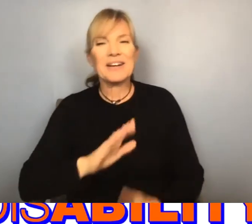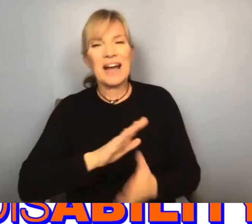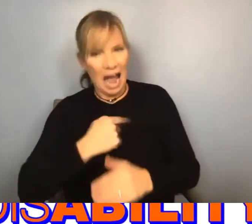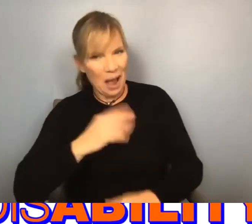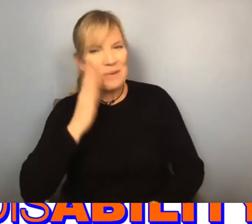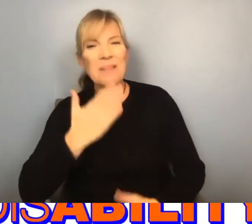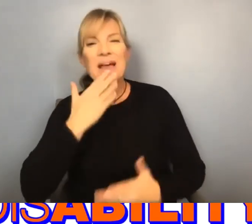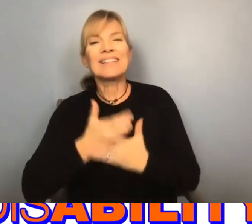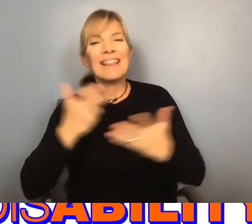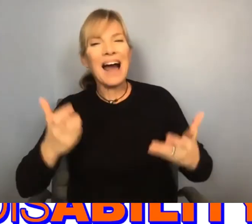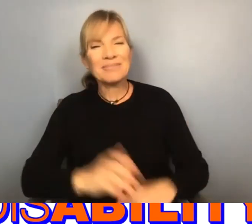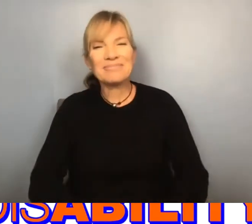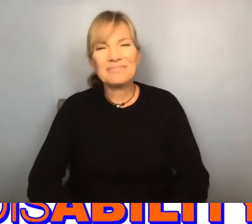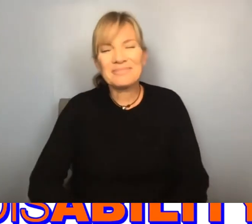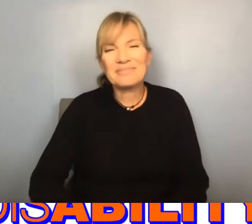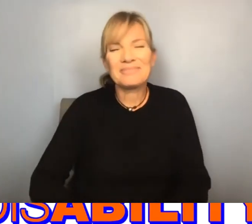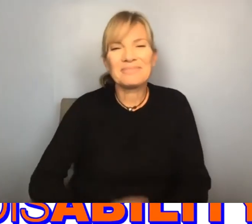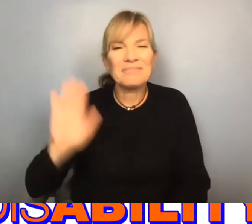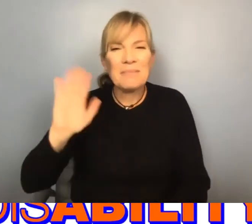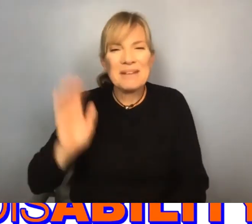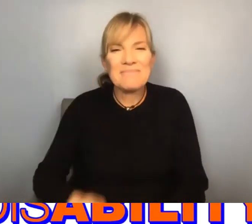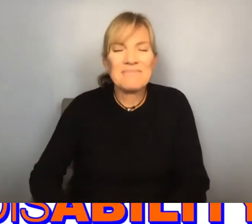will. Thanks a lot. Bye-bye now.